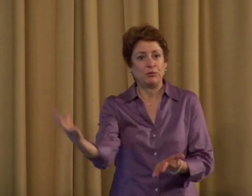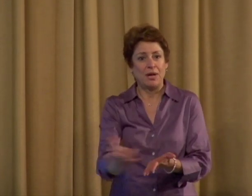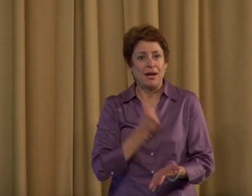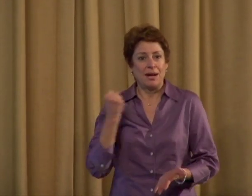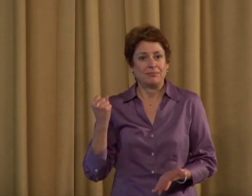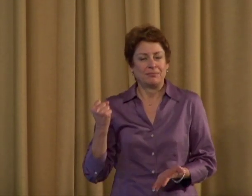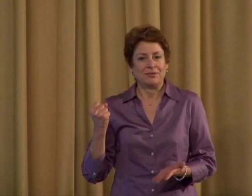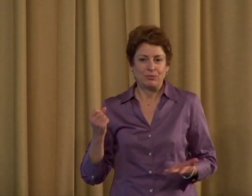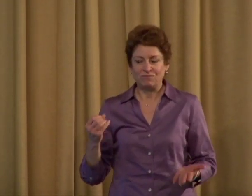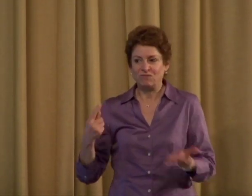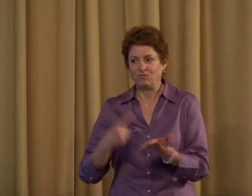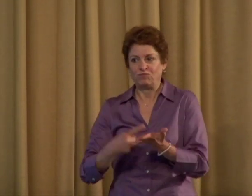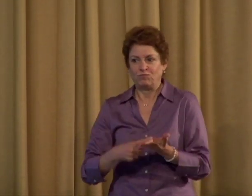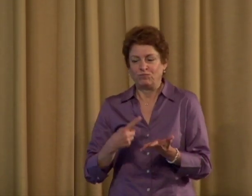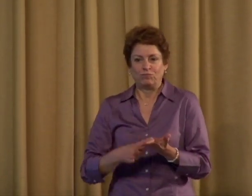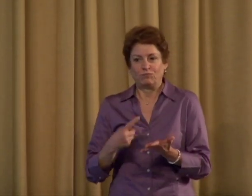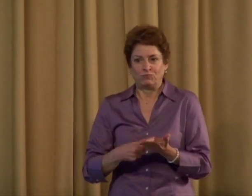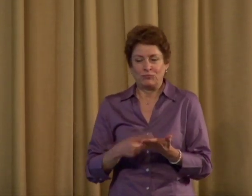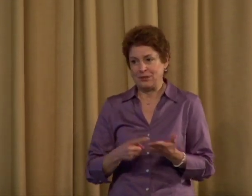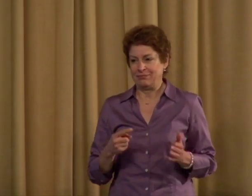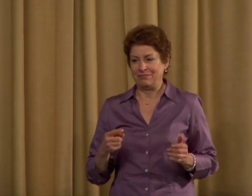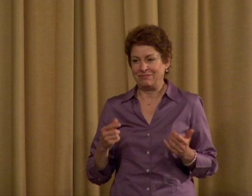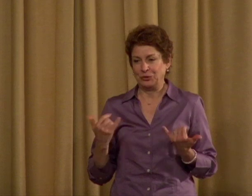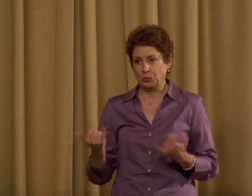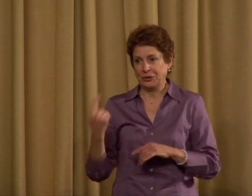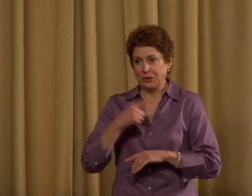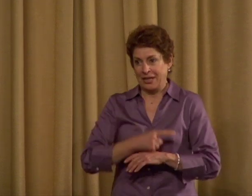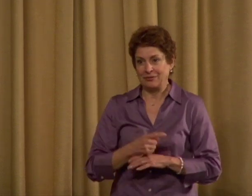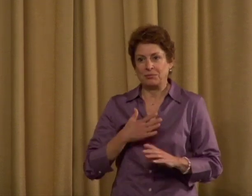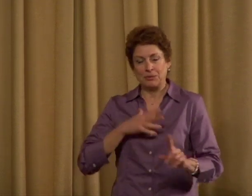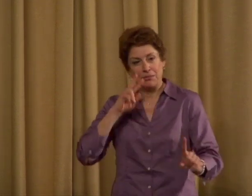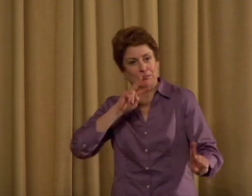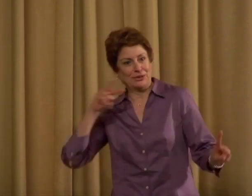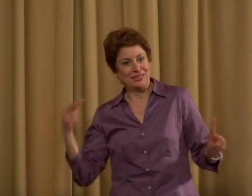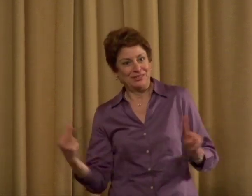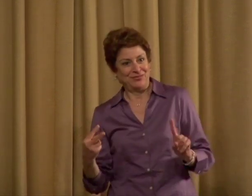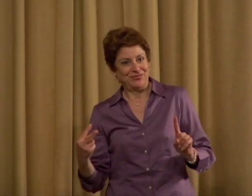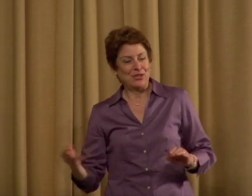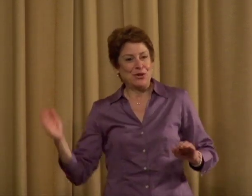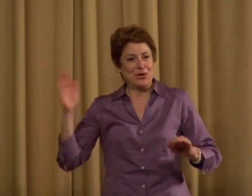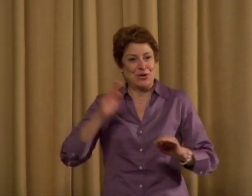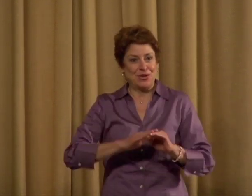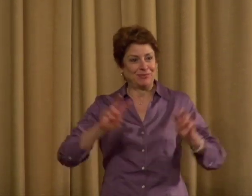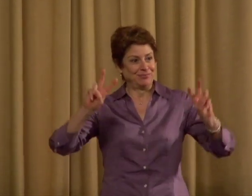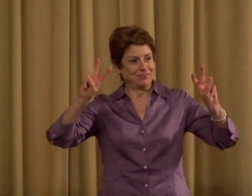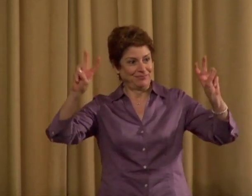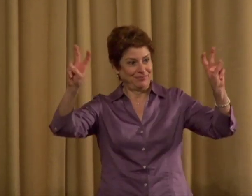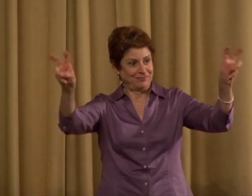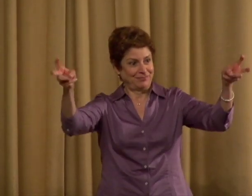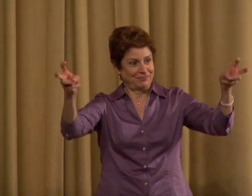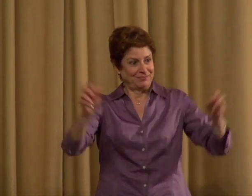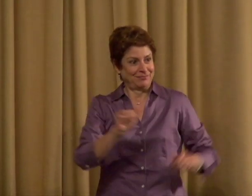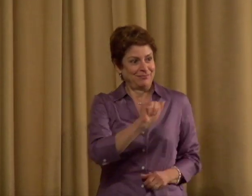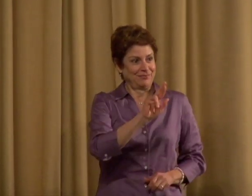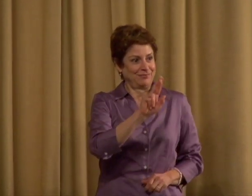This is a fine opportunity to go ahead and have this discussion today about my perspective on the topic